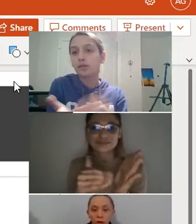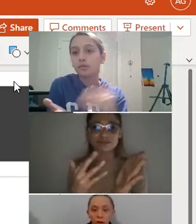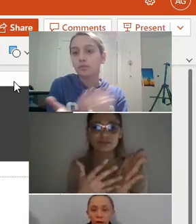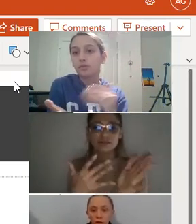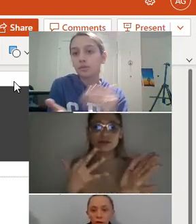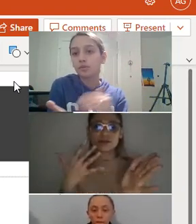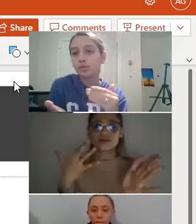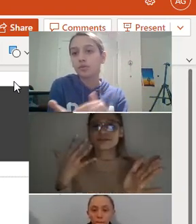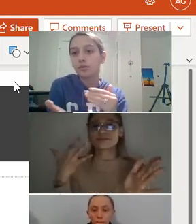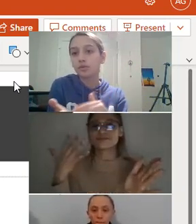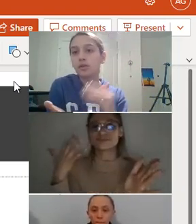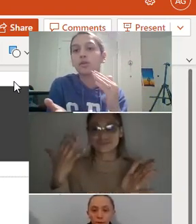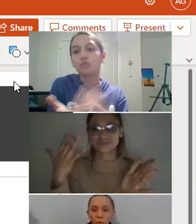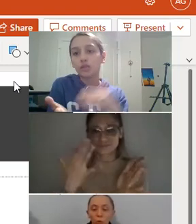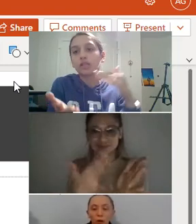Again and again and again.